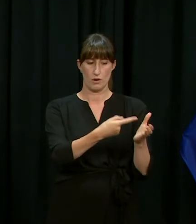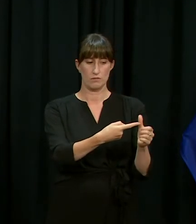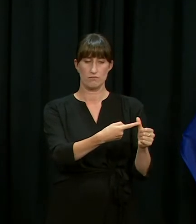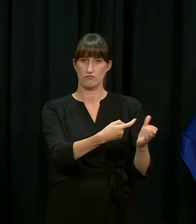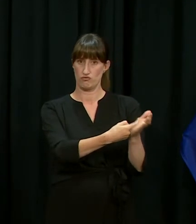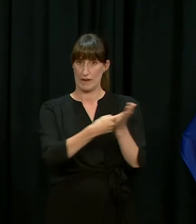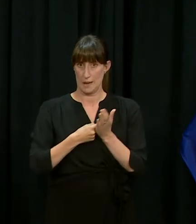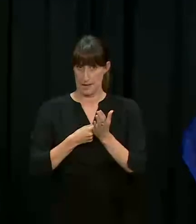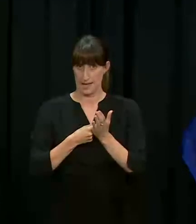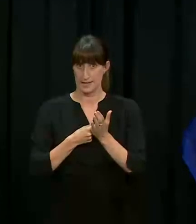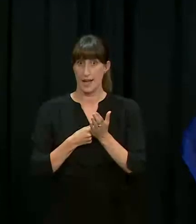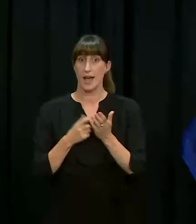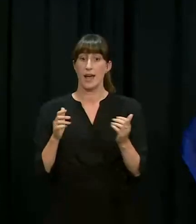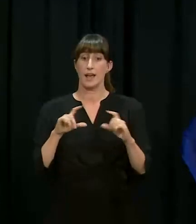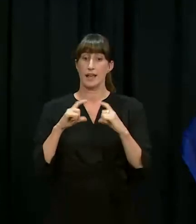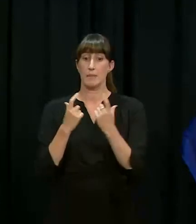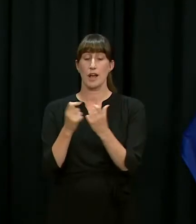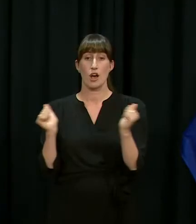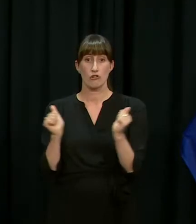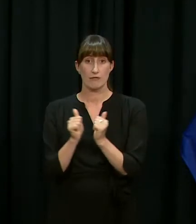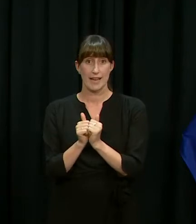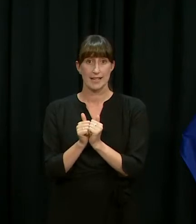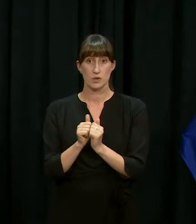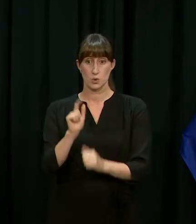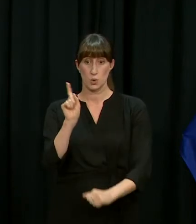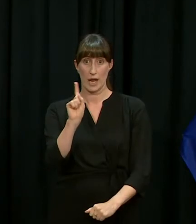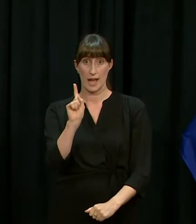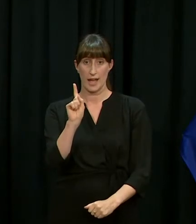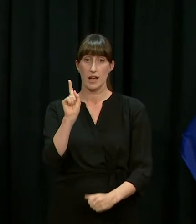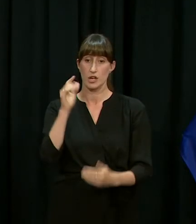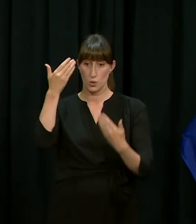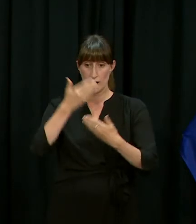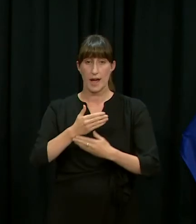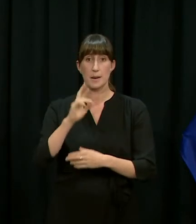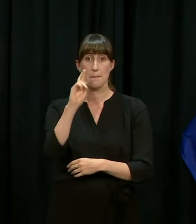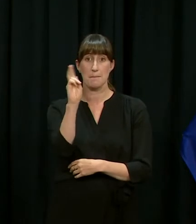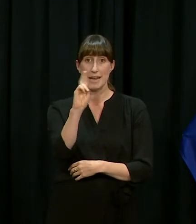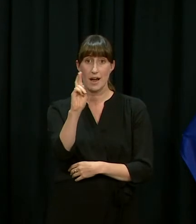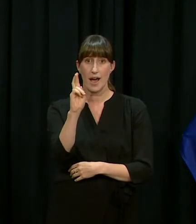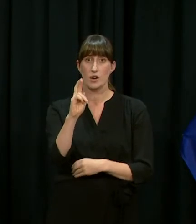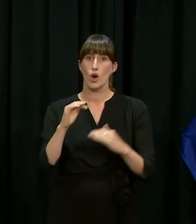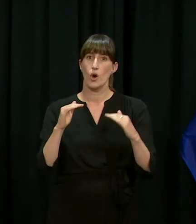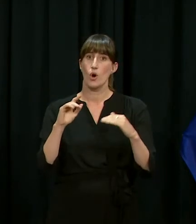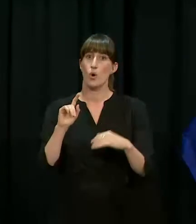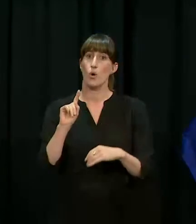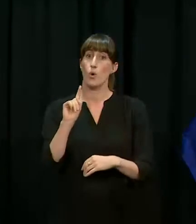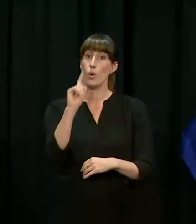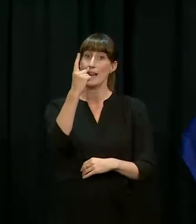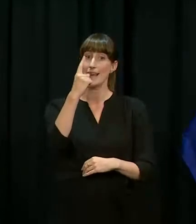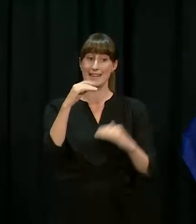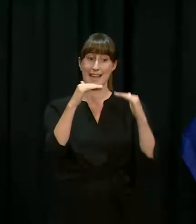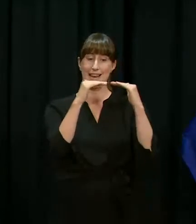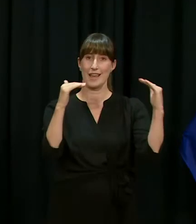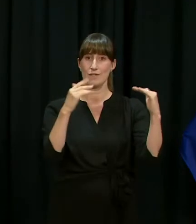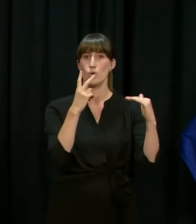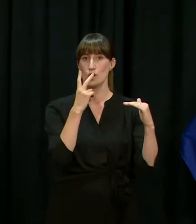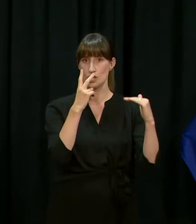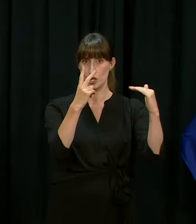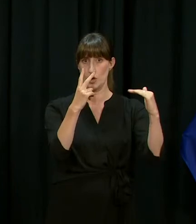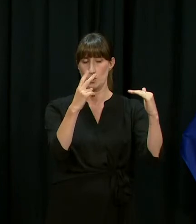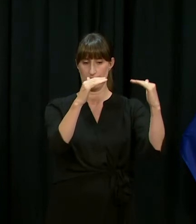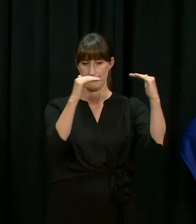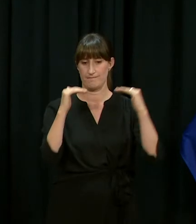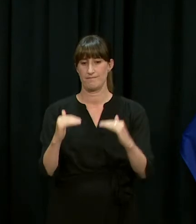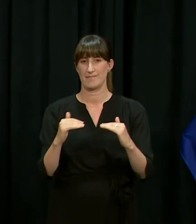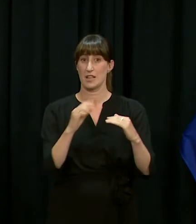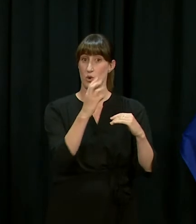of midnight tonight, Auckland will drop down to alert level 2. As you've heard, there will be some exceptions for those